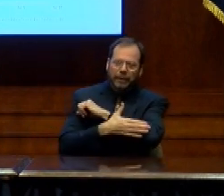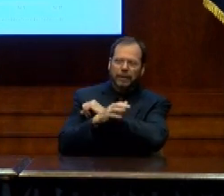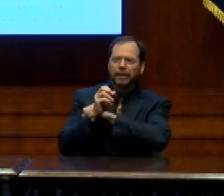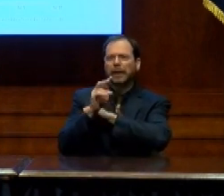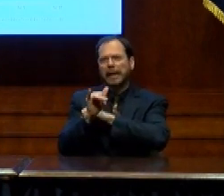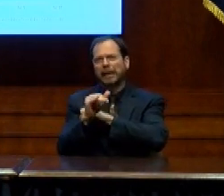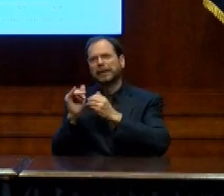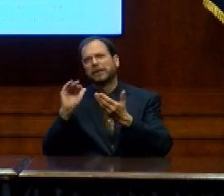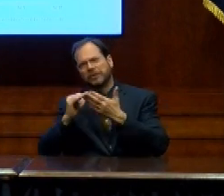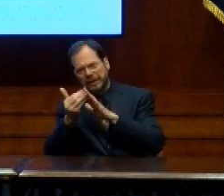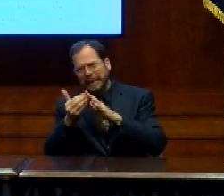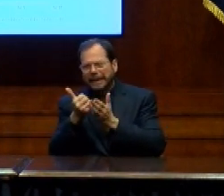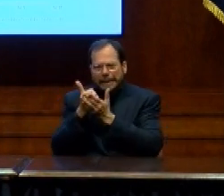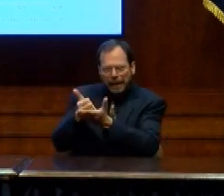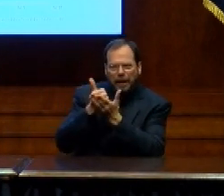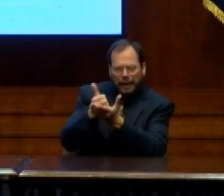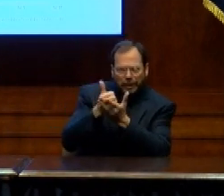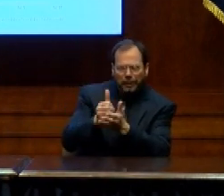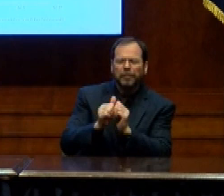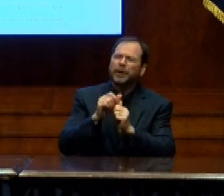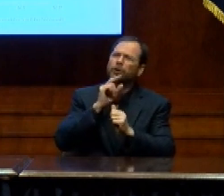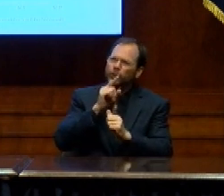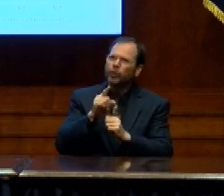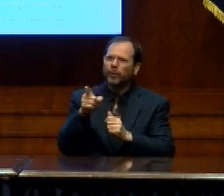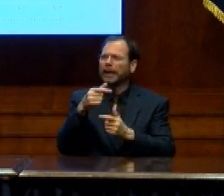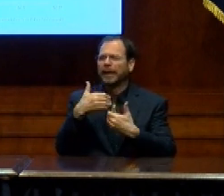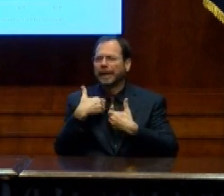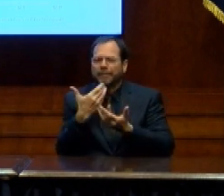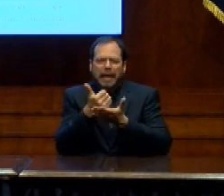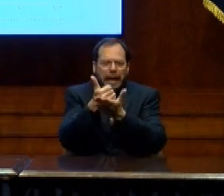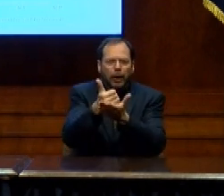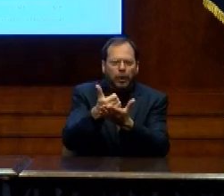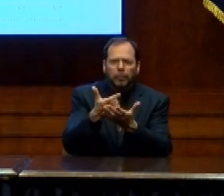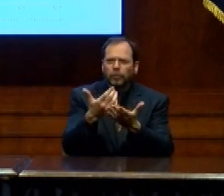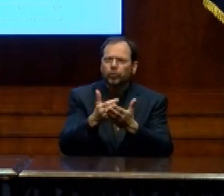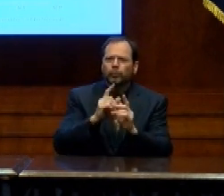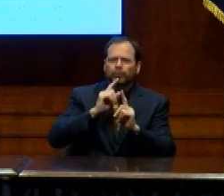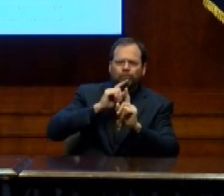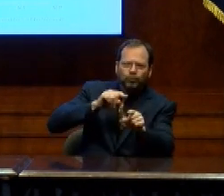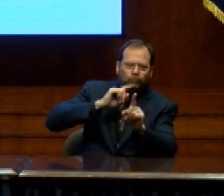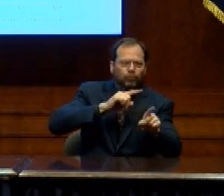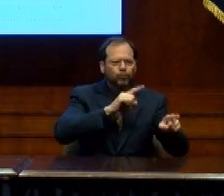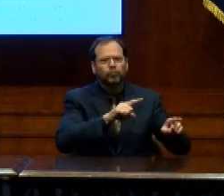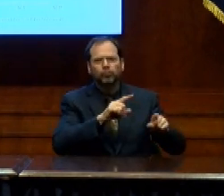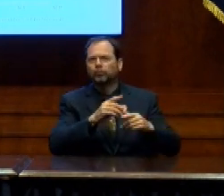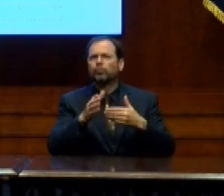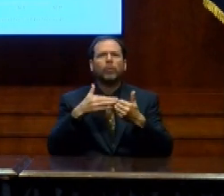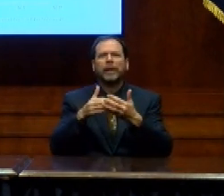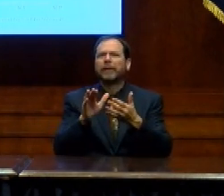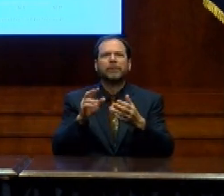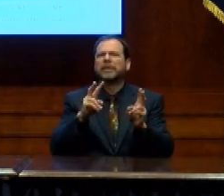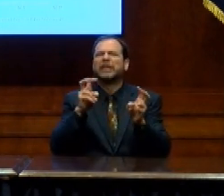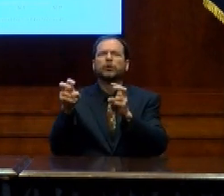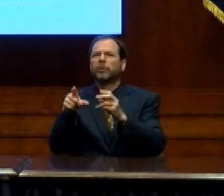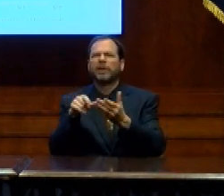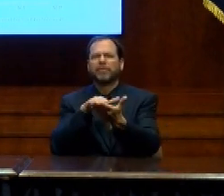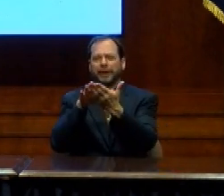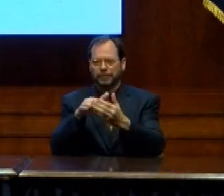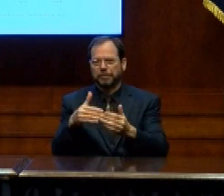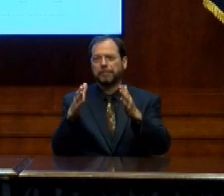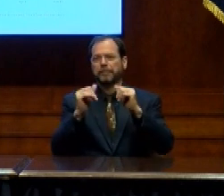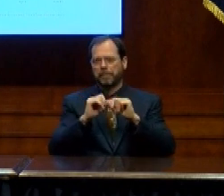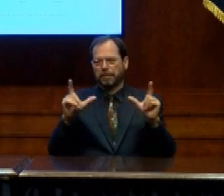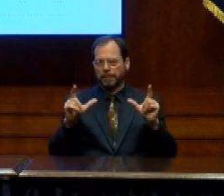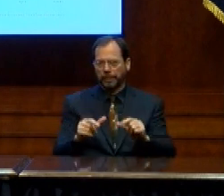county and with the city to make sure that they have the resources they need to be able to respond to any challenges they may face. Next